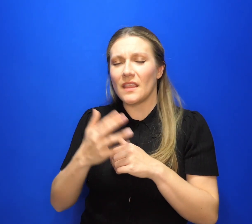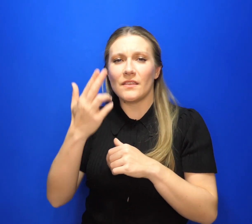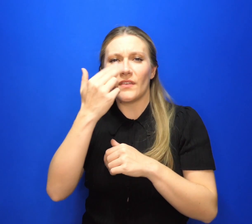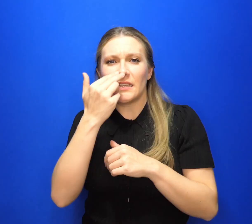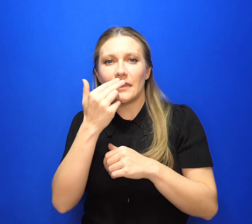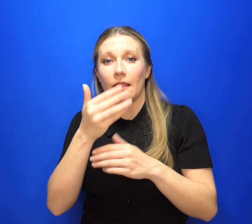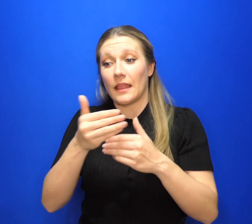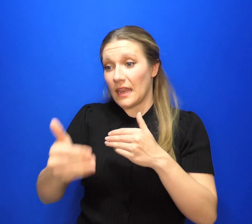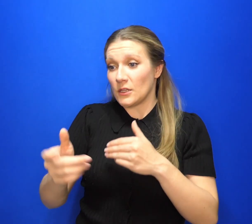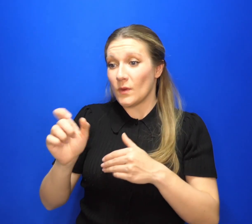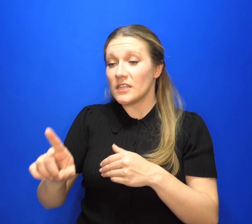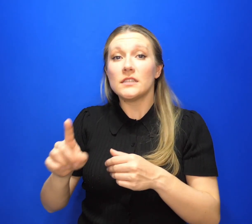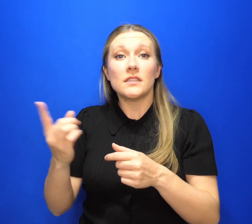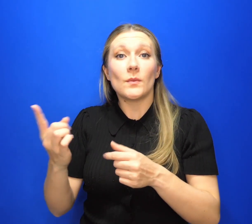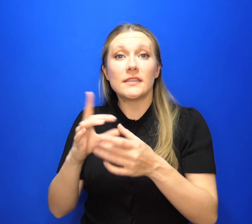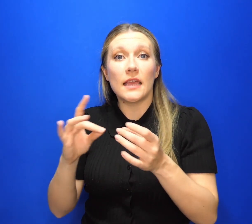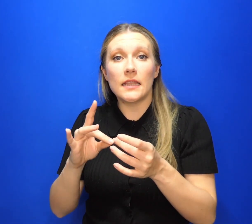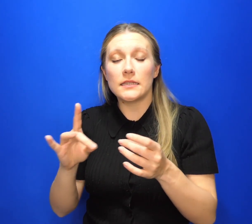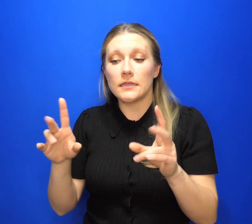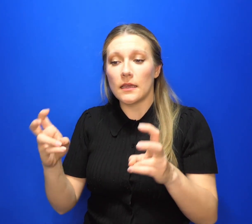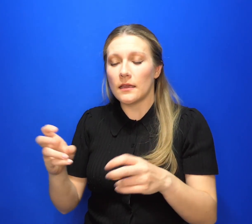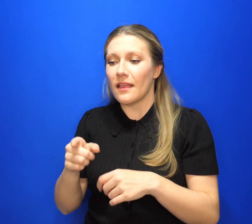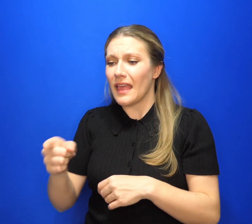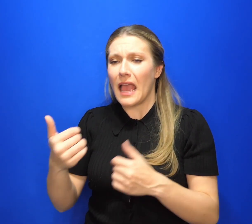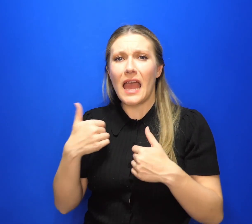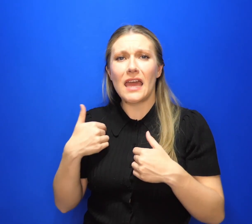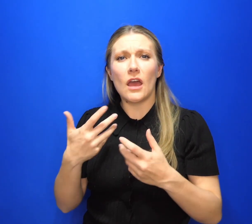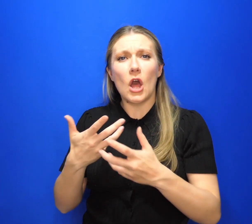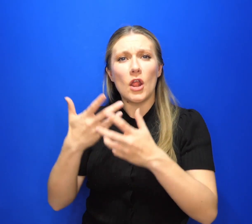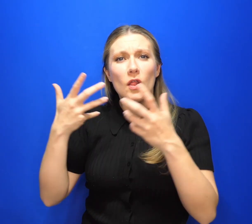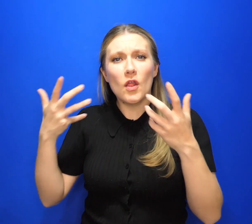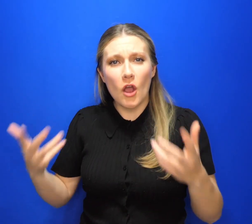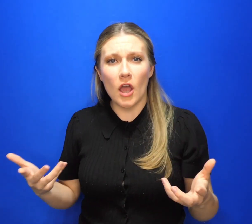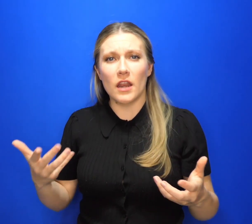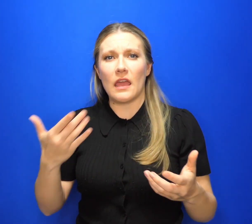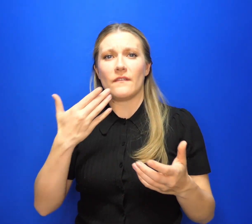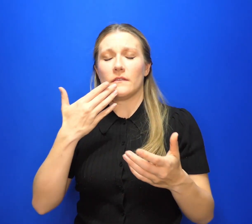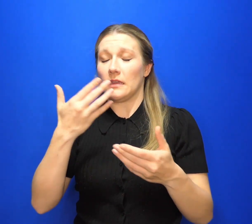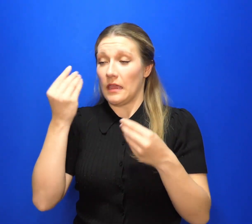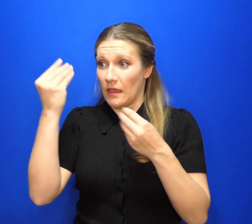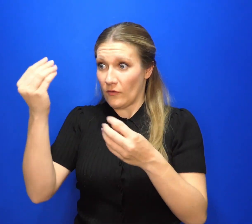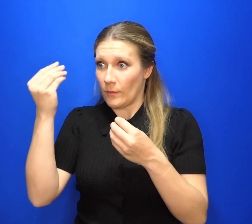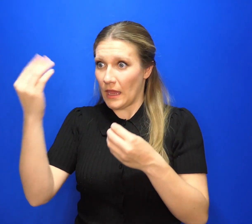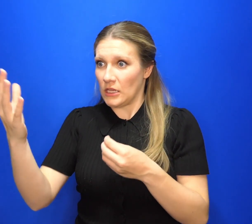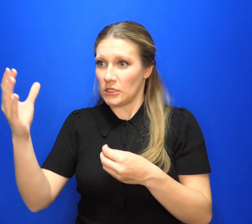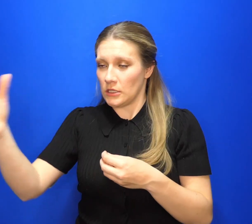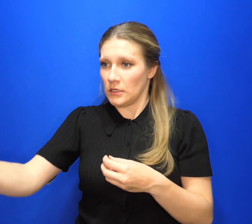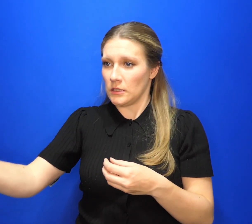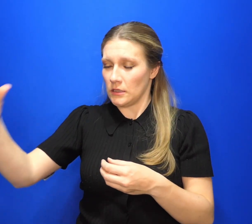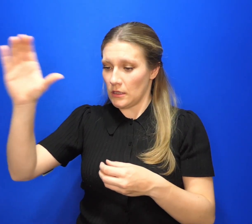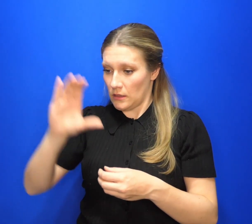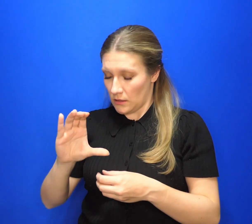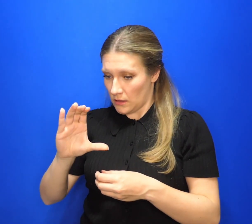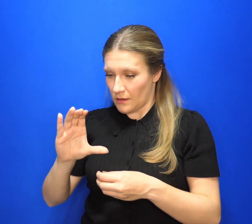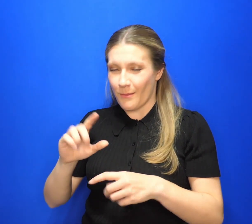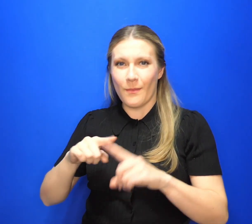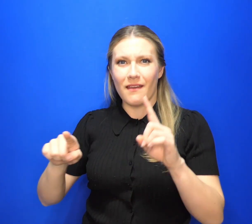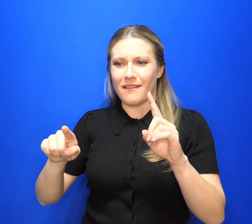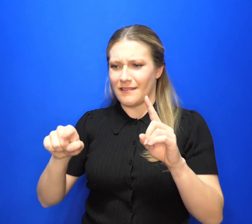next question, somebody said that they got a ton of information in their education at the hospital, but none of it's